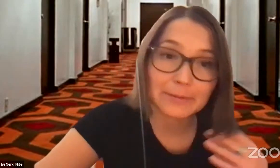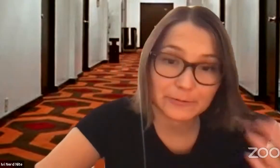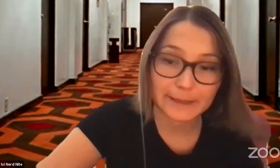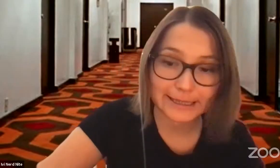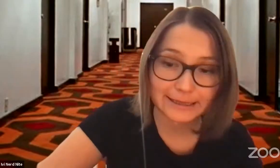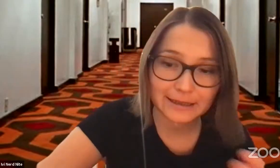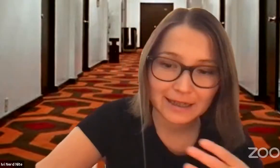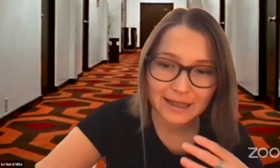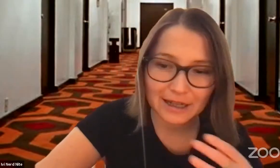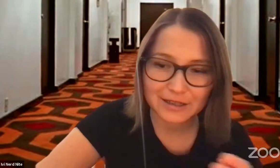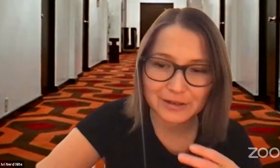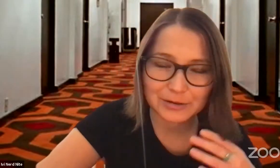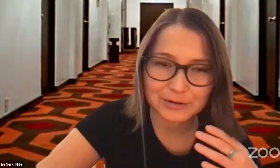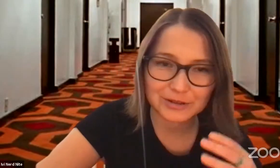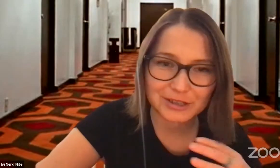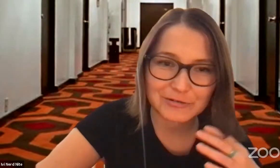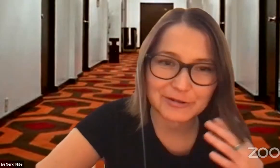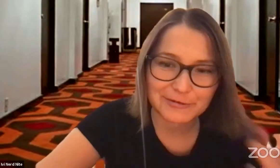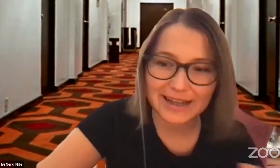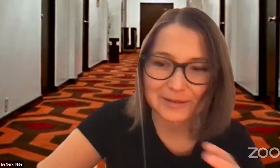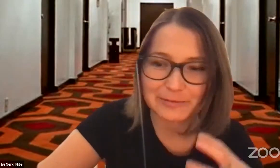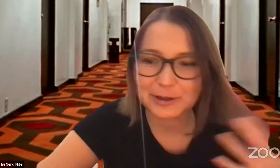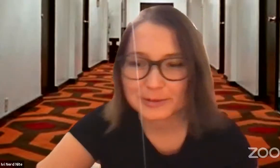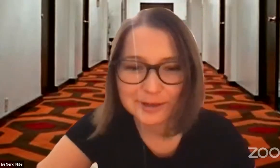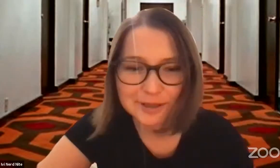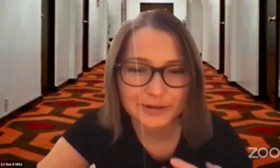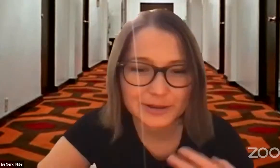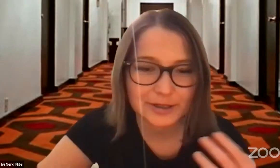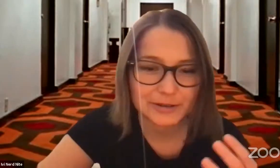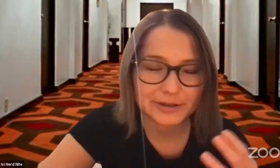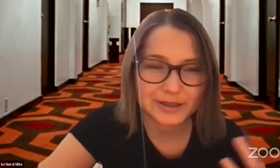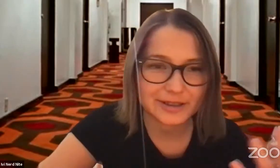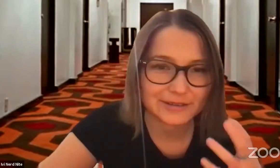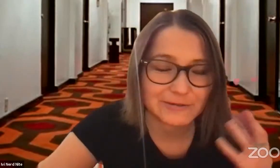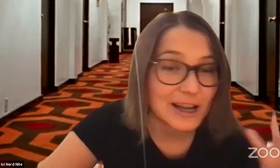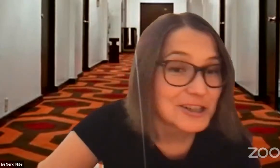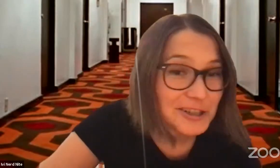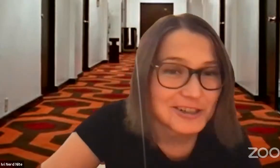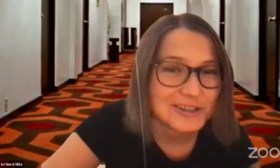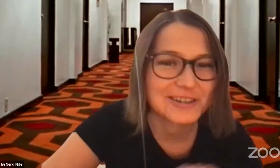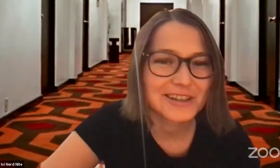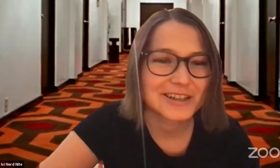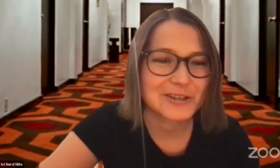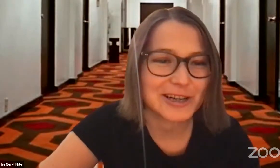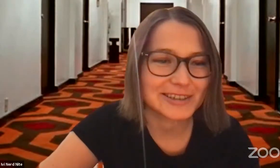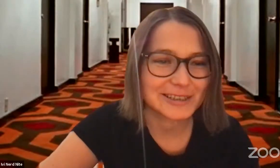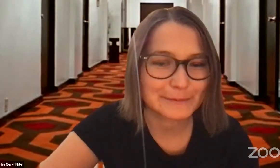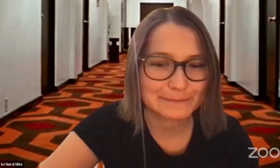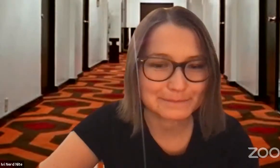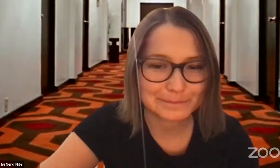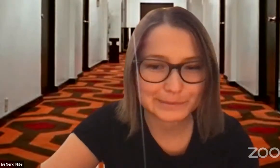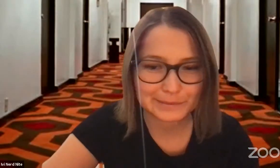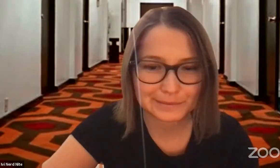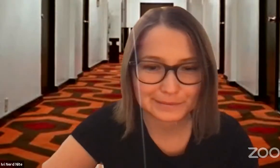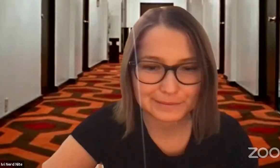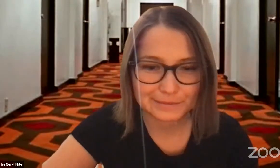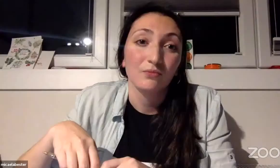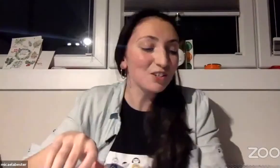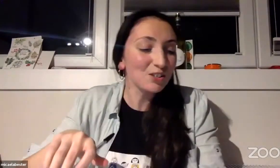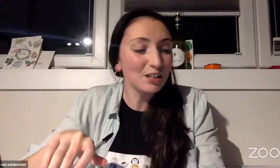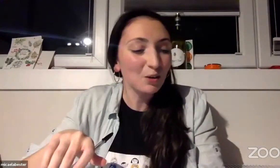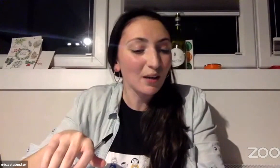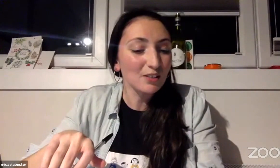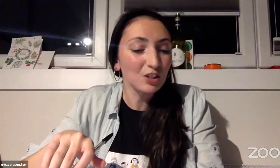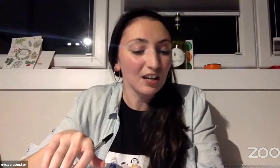a typeface? So to reflect a purpose or a fashion trends? That's